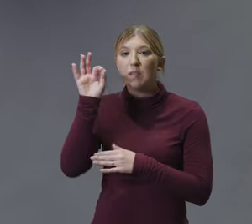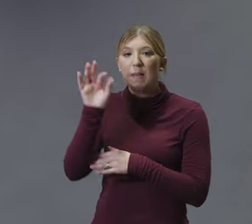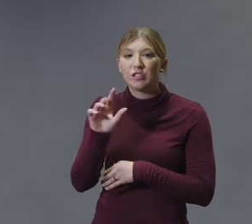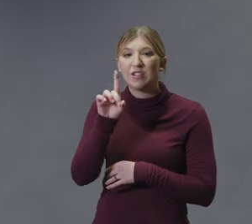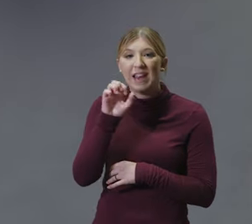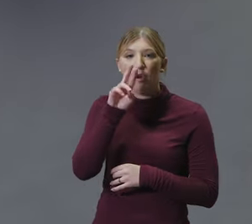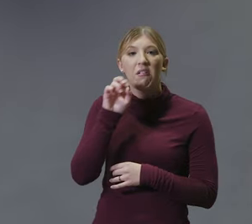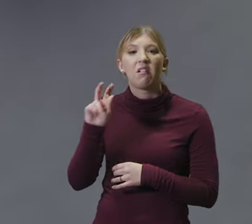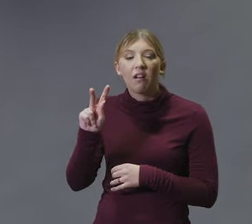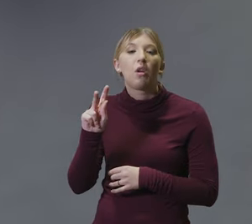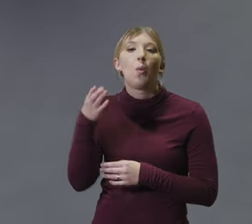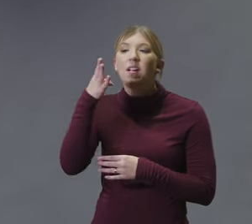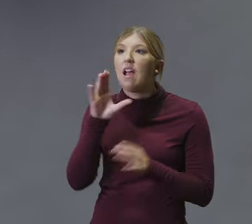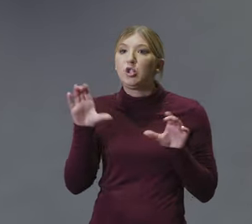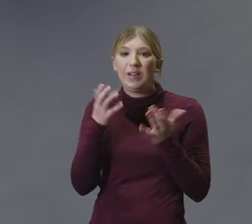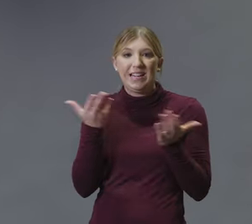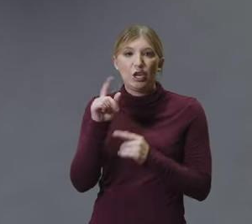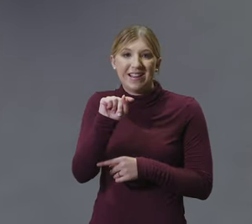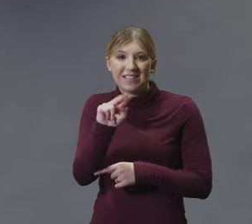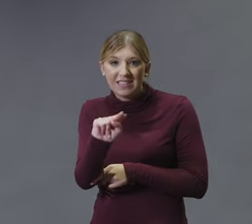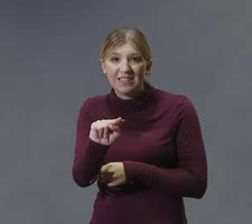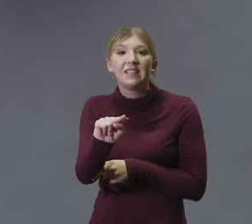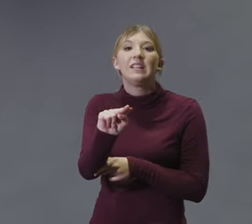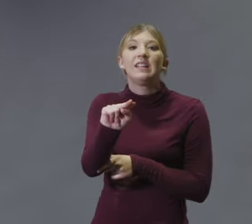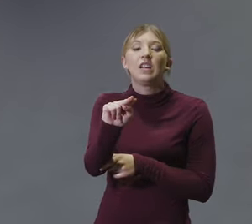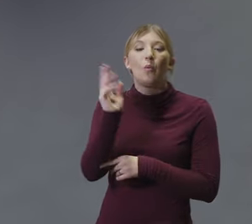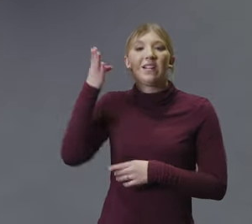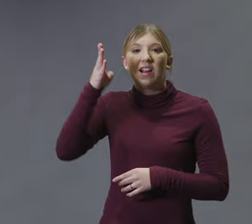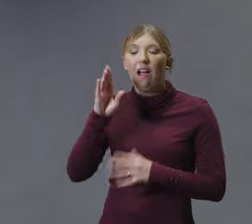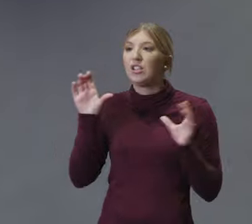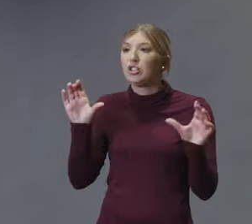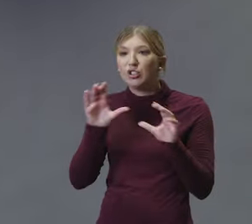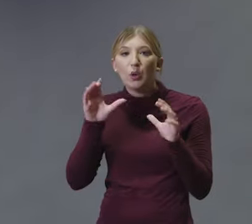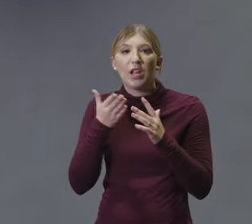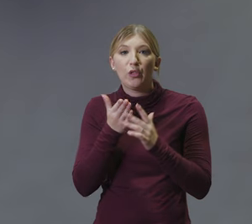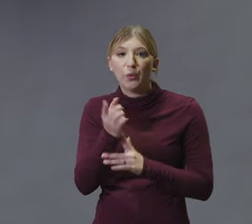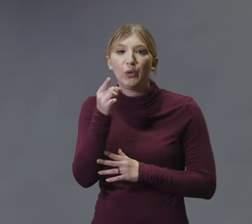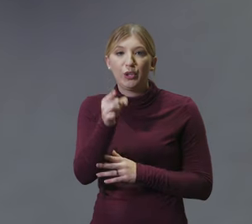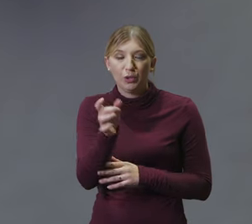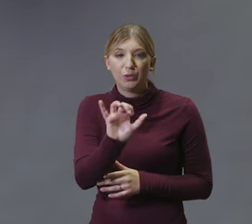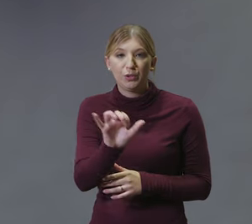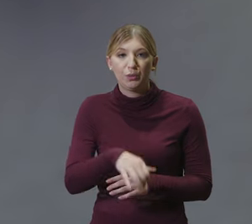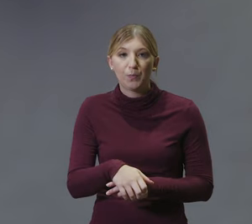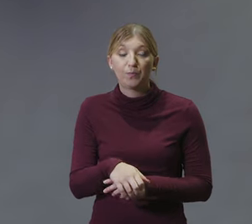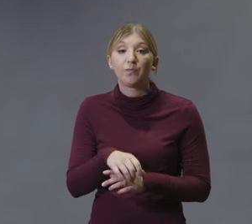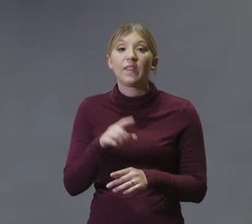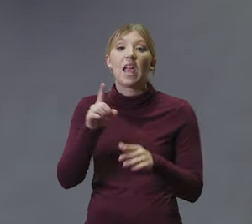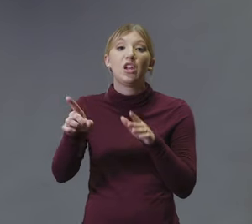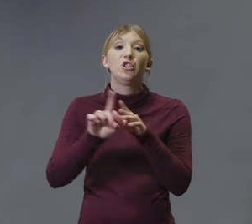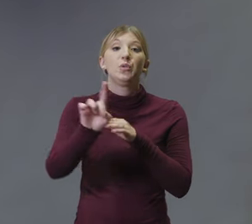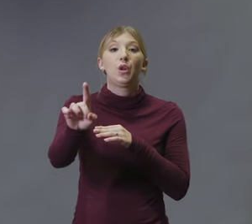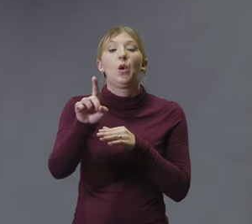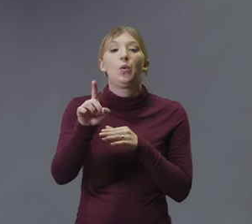what God is doing here in Tennessee, what God is doing in and through you. As you go,